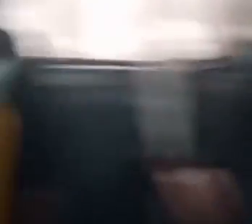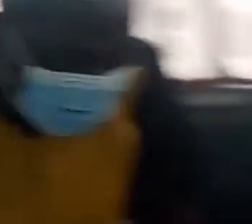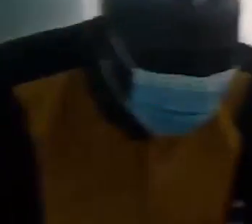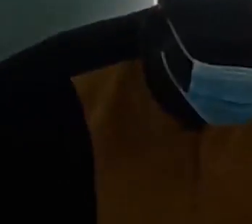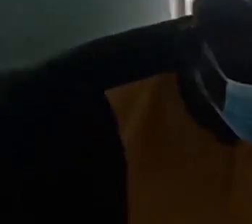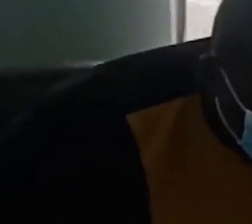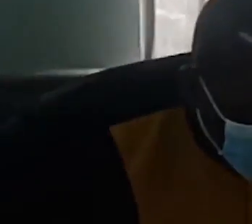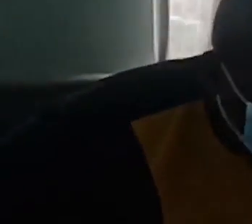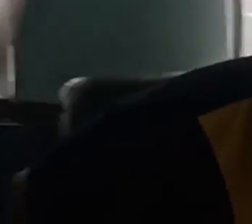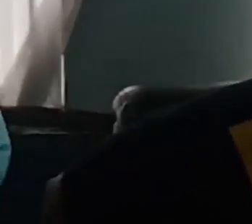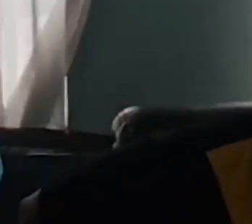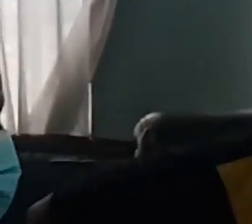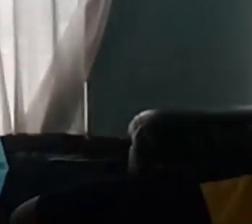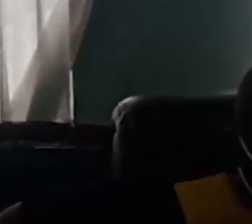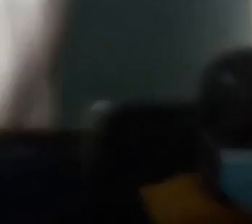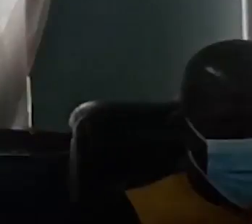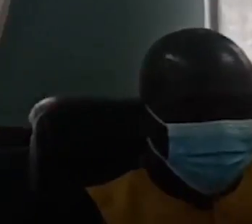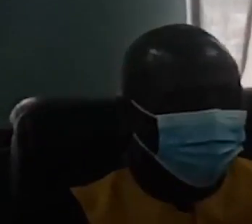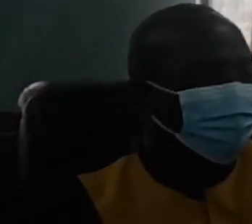There's